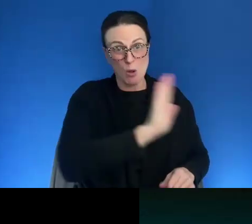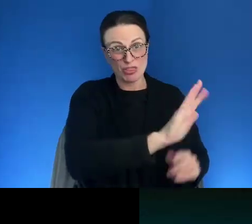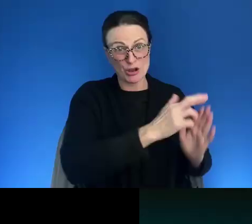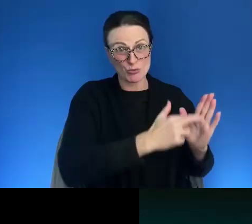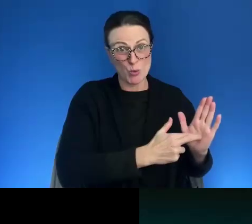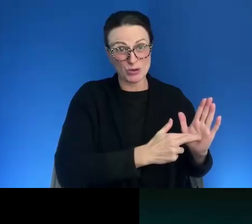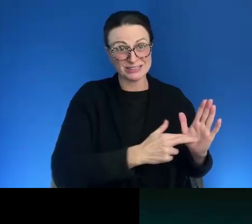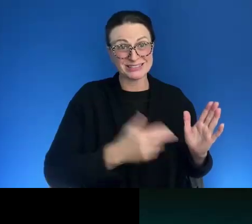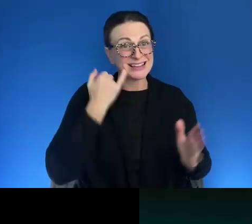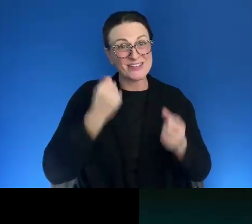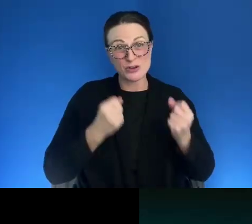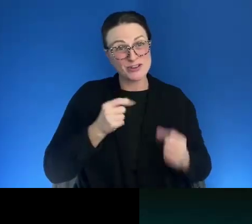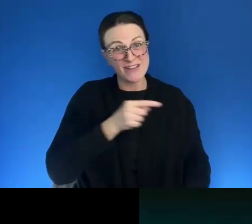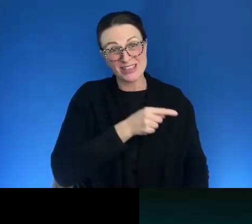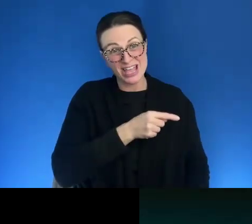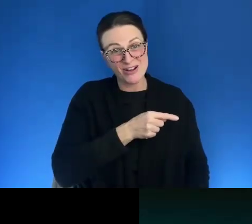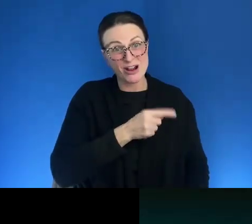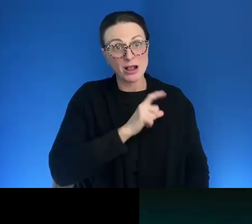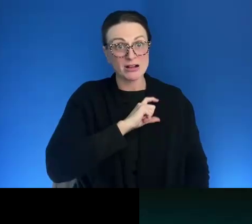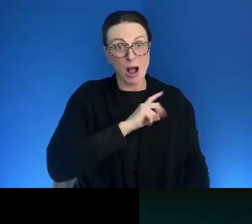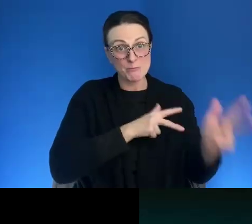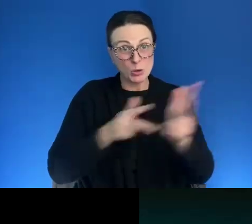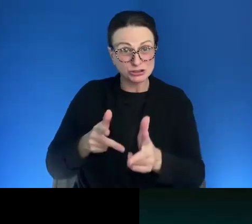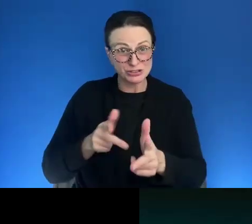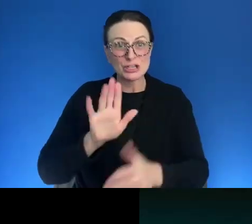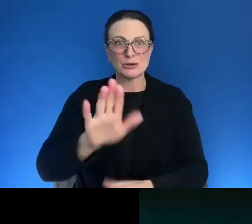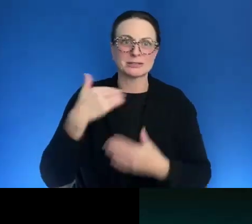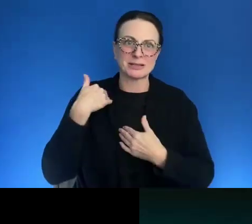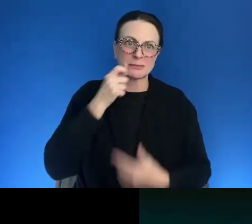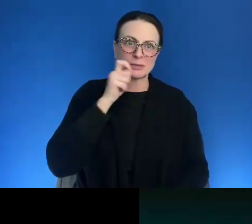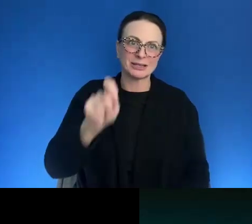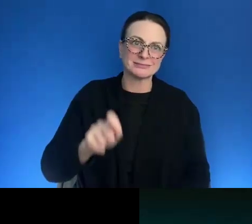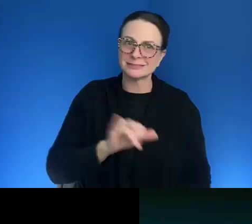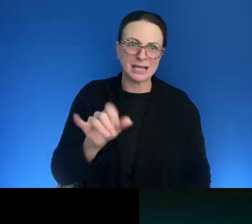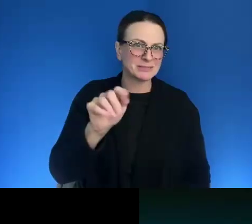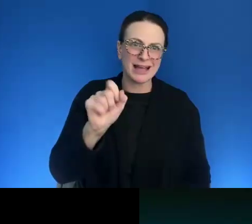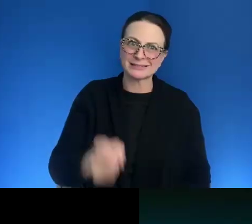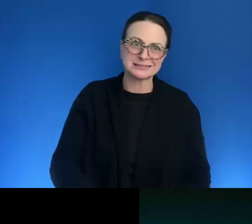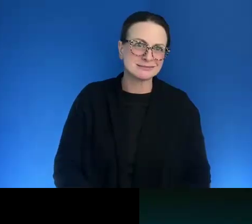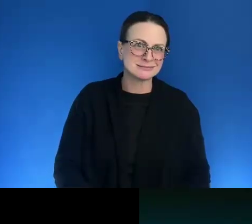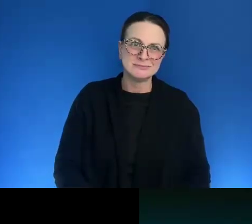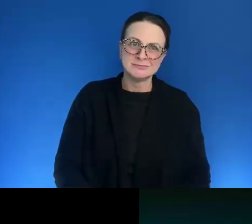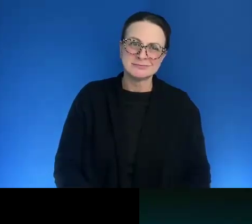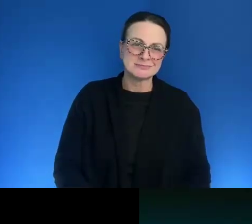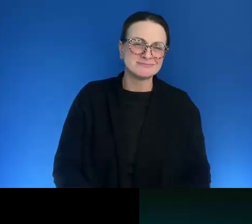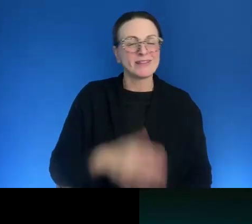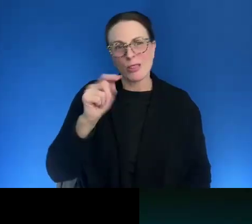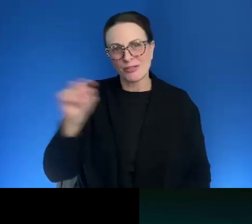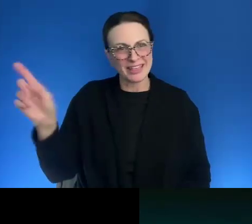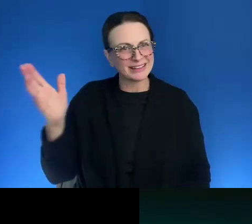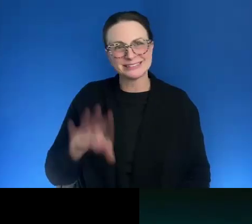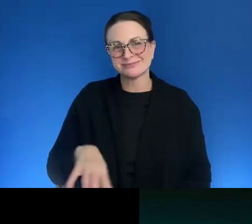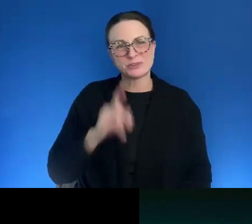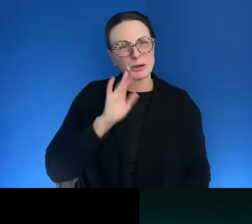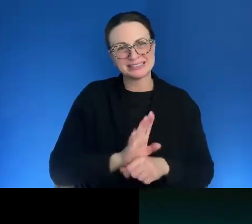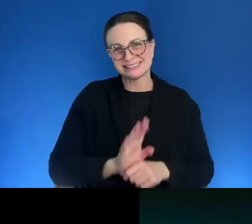rule, hey, if you're driving there, the cop pulls you over, it's your responsibility. Same with taxes and other things for